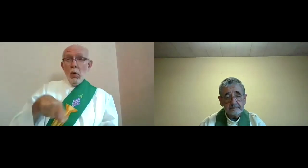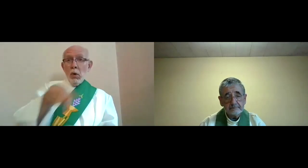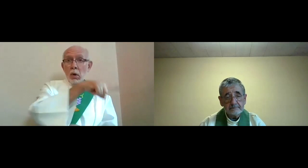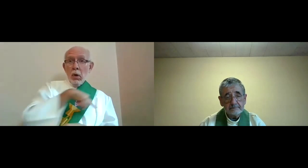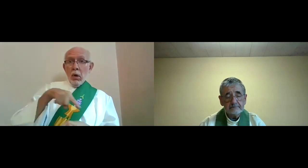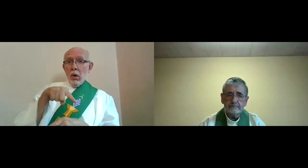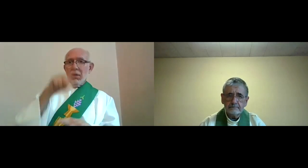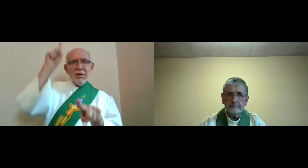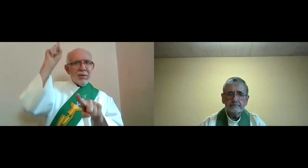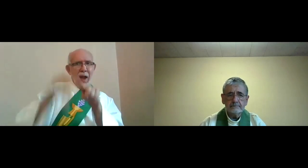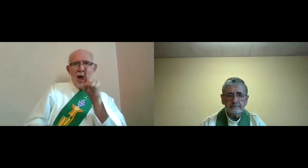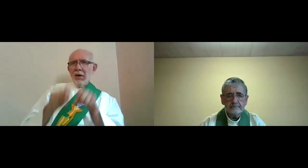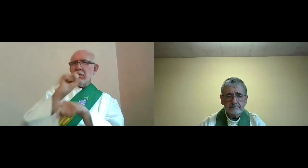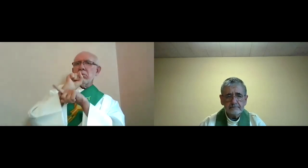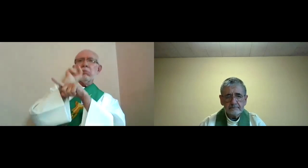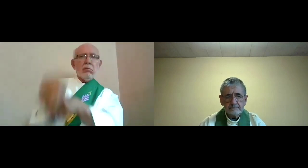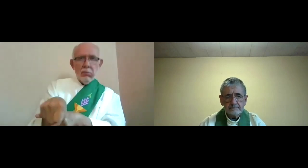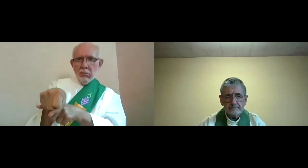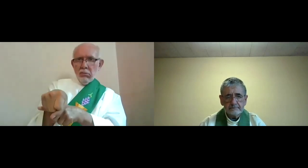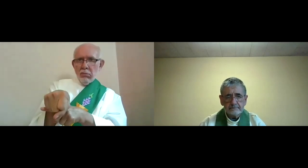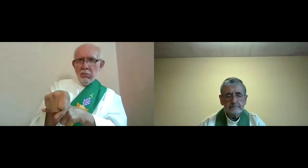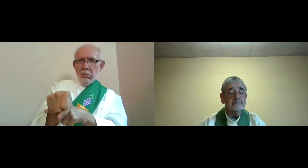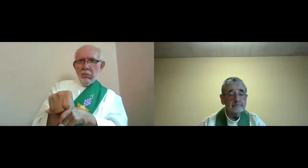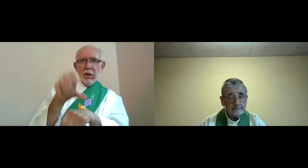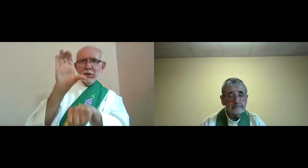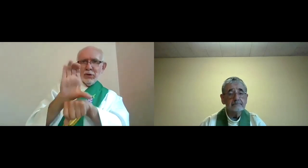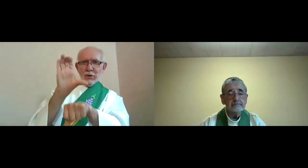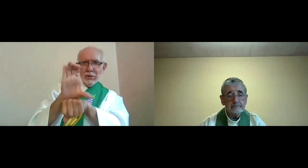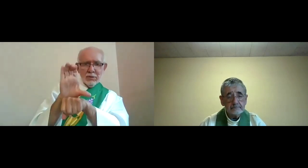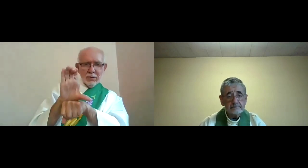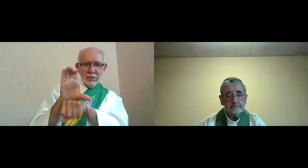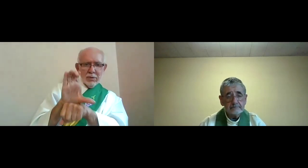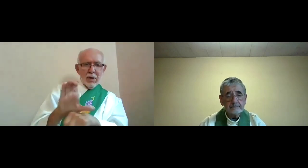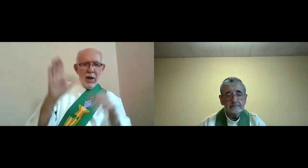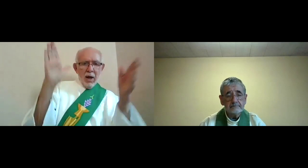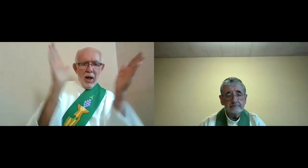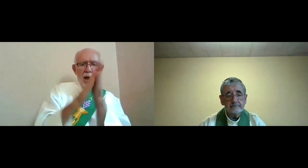And the gates of the netherworld shall not prevail against it.